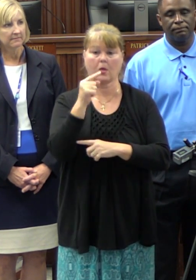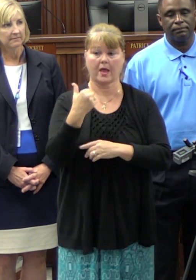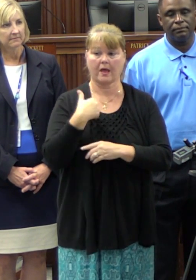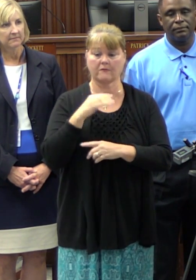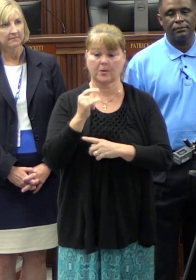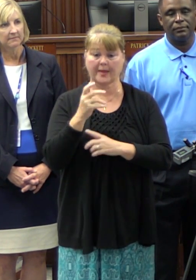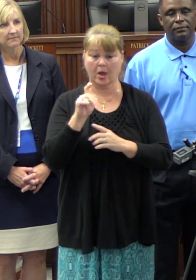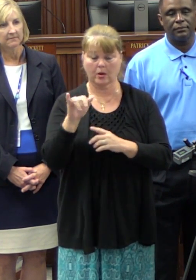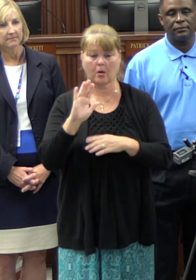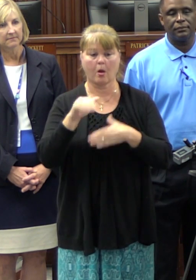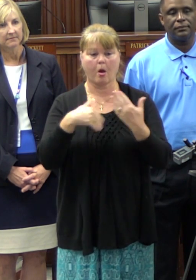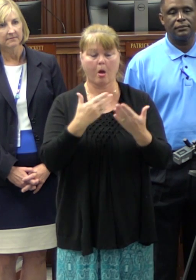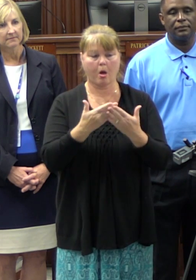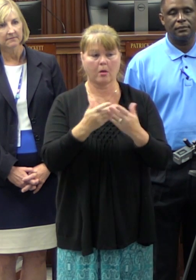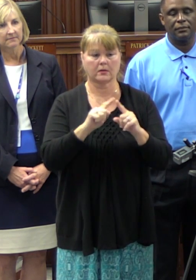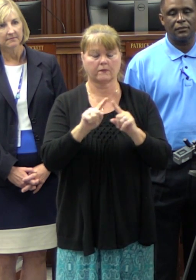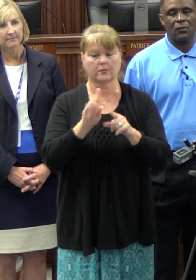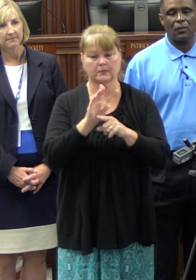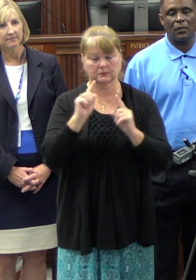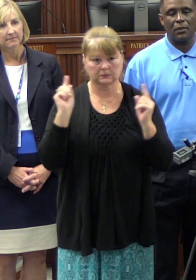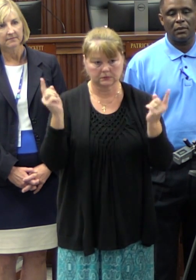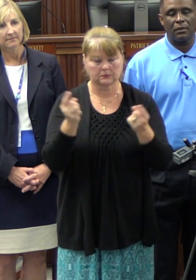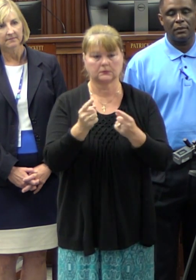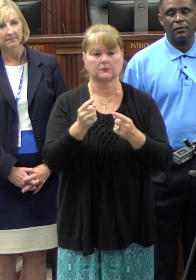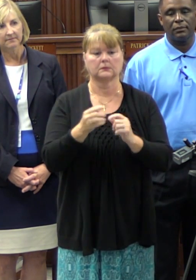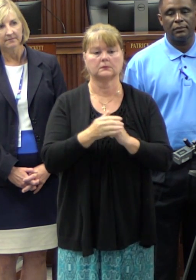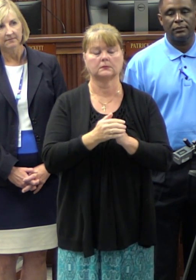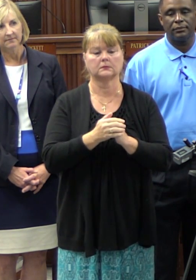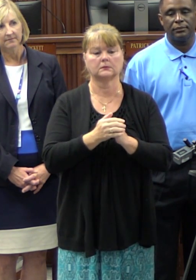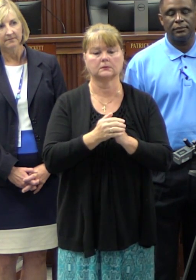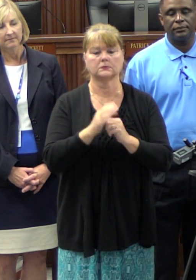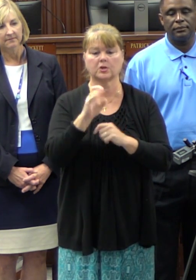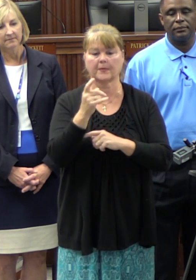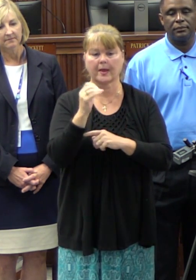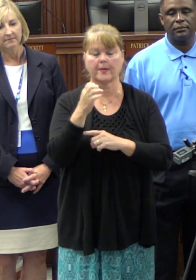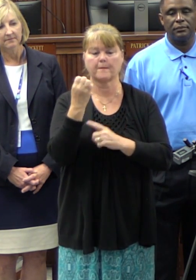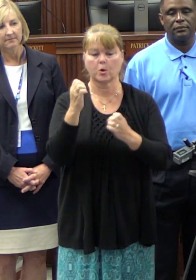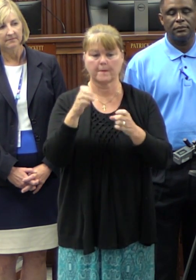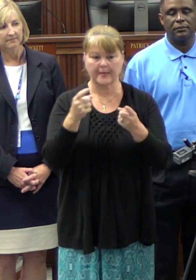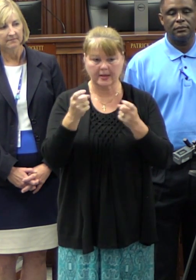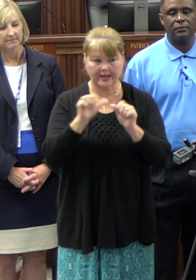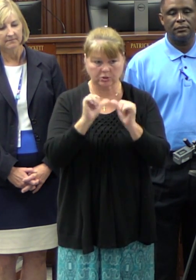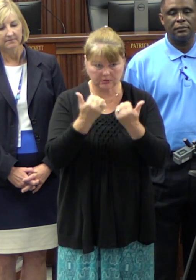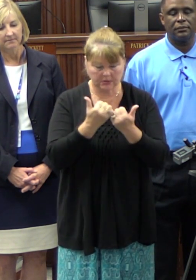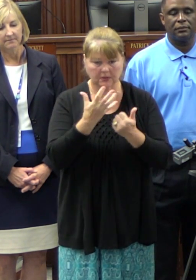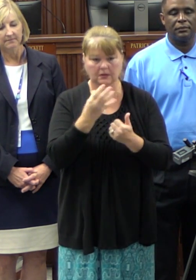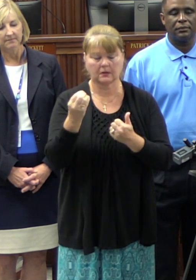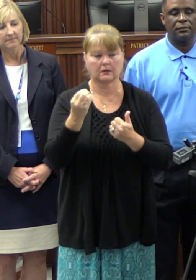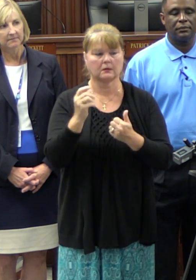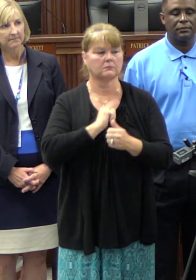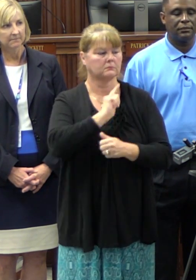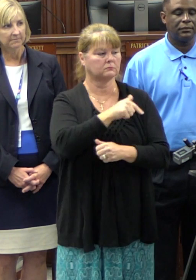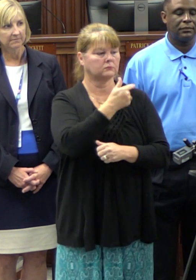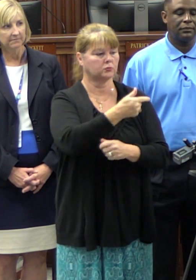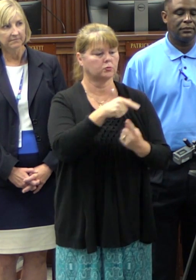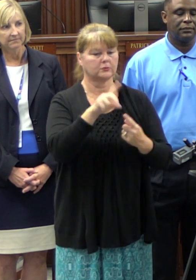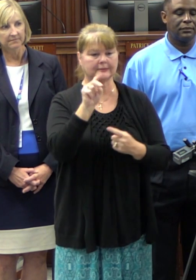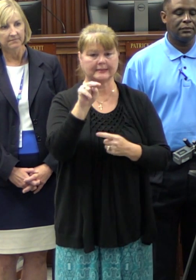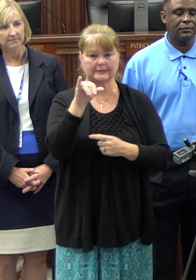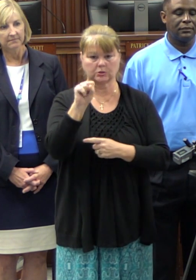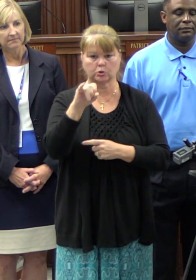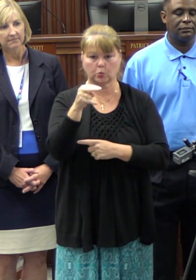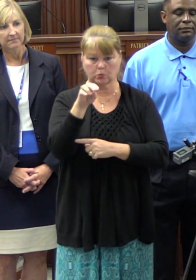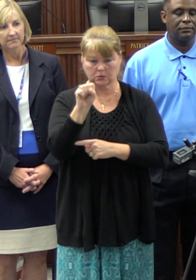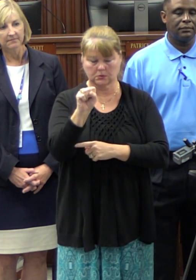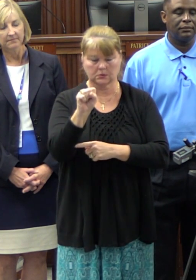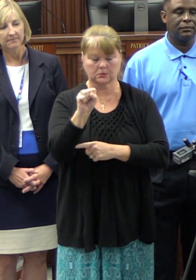Chatham County, all of our municipalities, the Chatham County Emergency Management Agency, and I'm going to turn it over to Dennis Jones